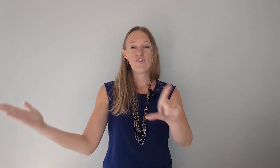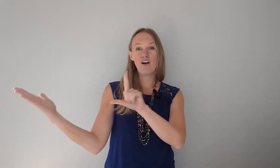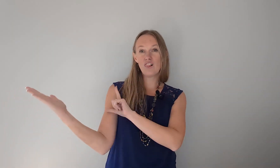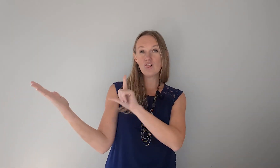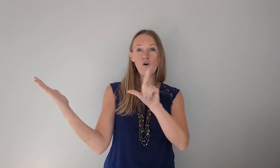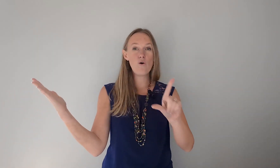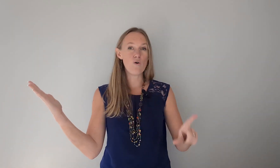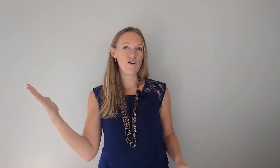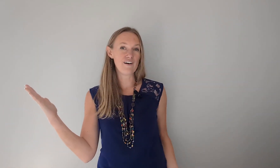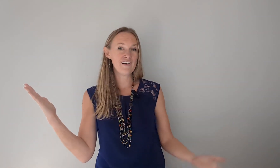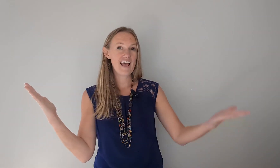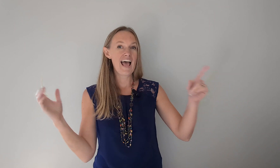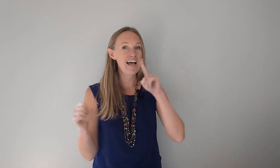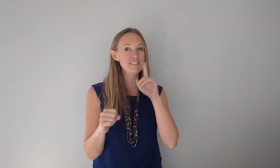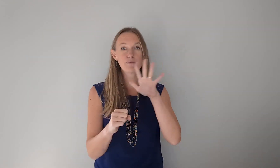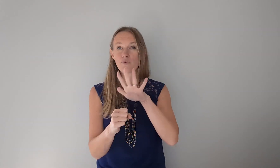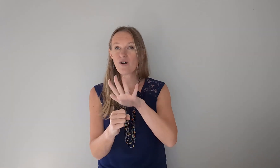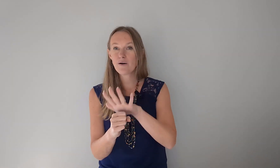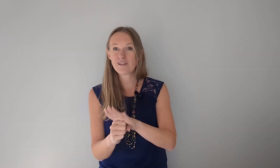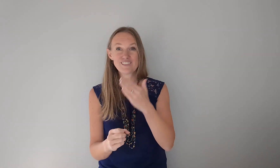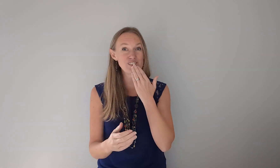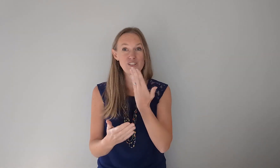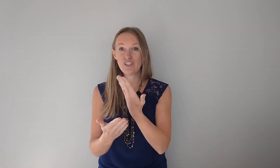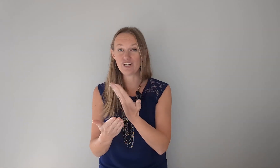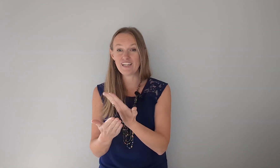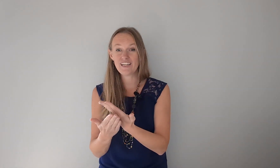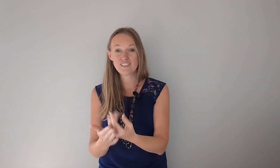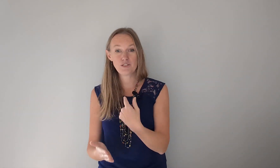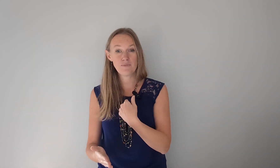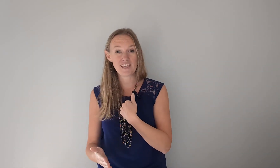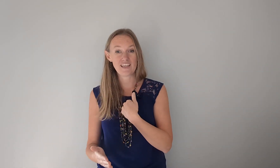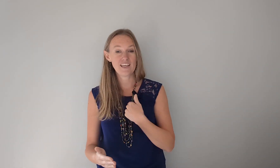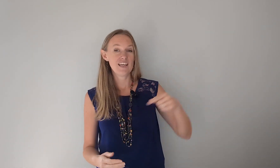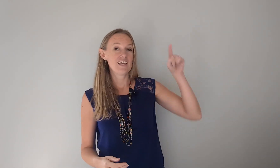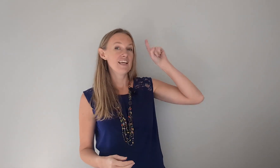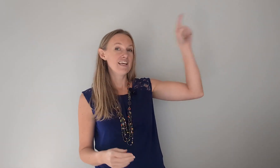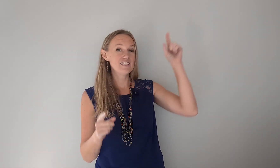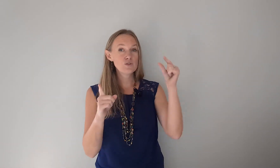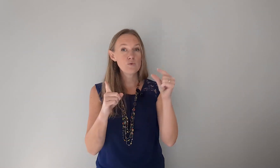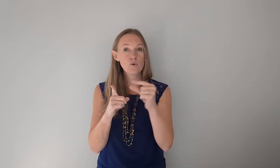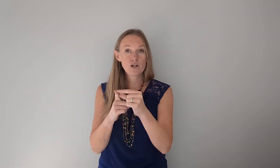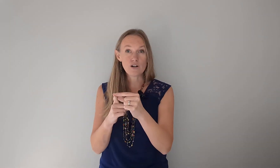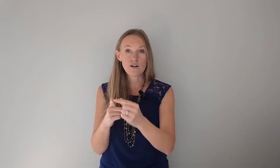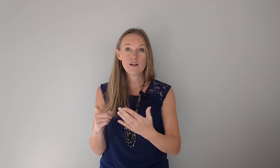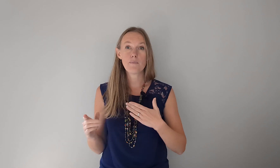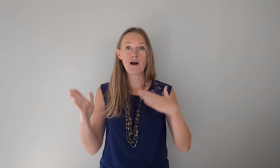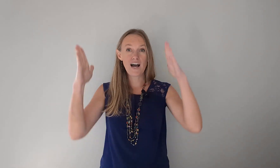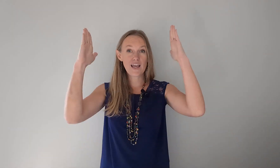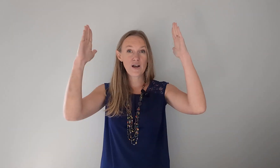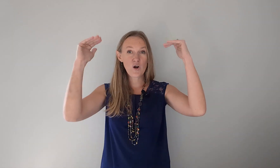the Lord has promised good to me. His word my